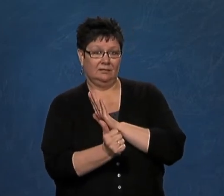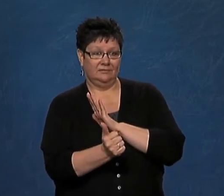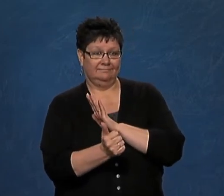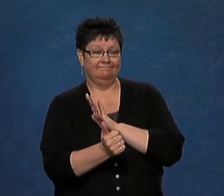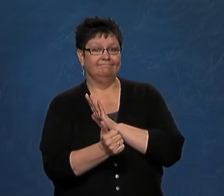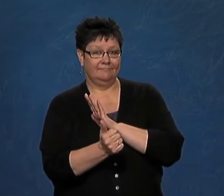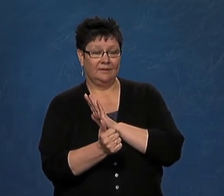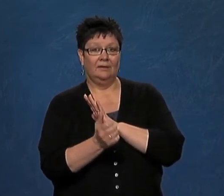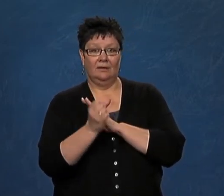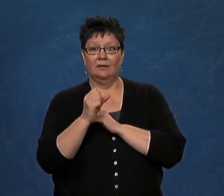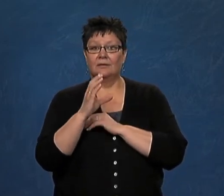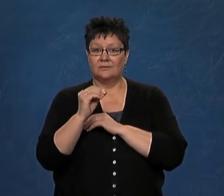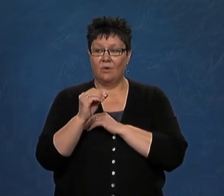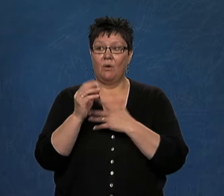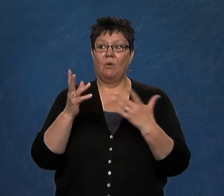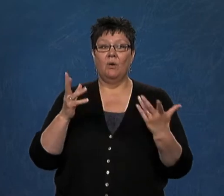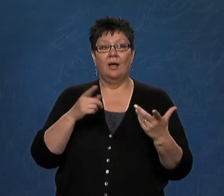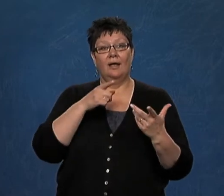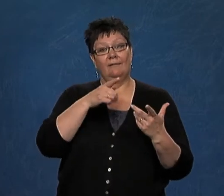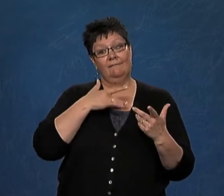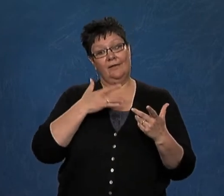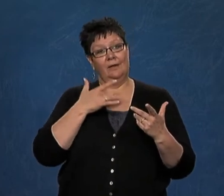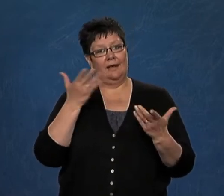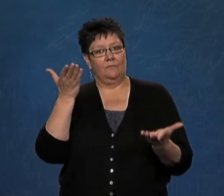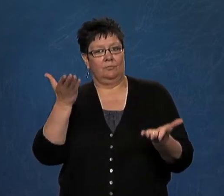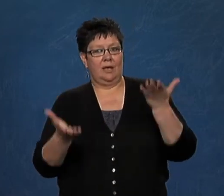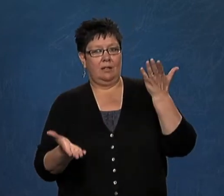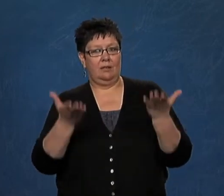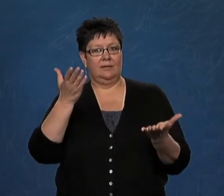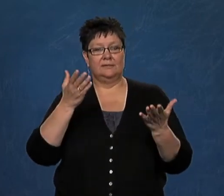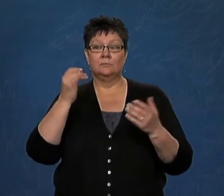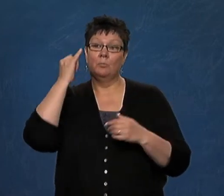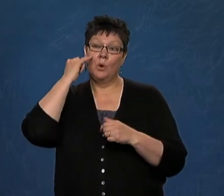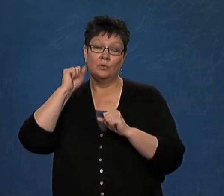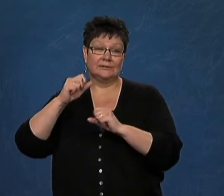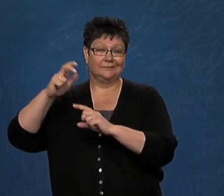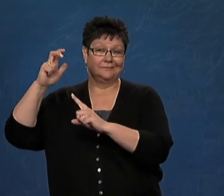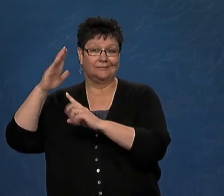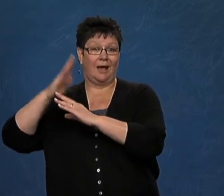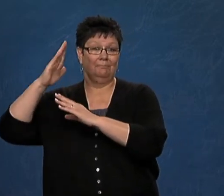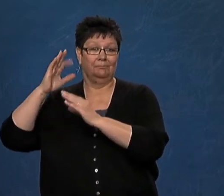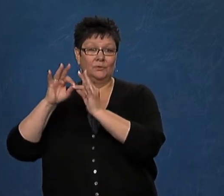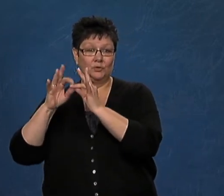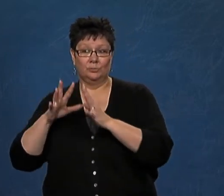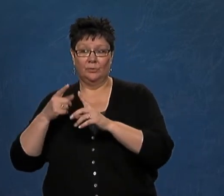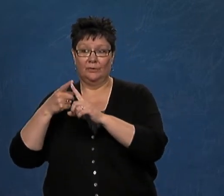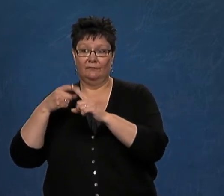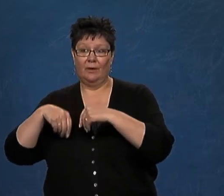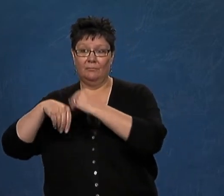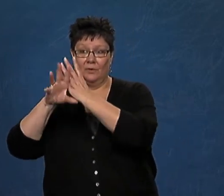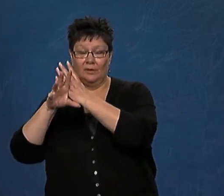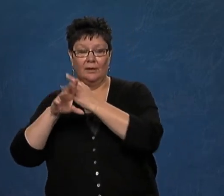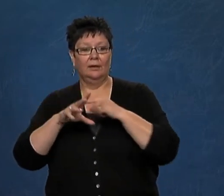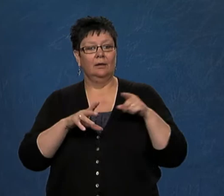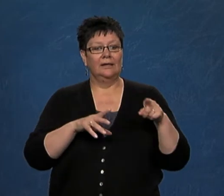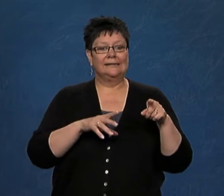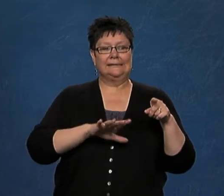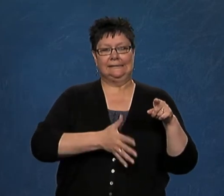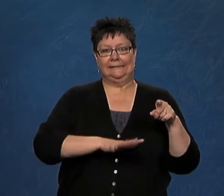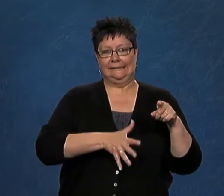present, not qualified, don't have the skills, can also be detrimental. But if you can get a